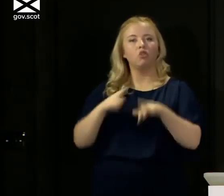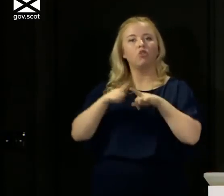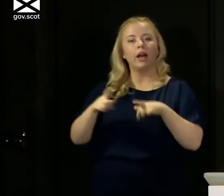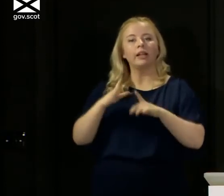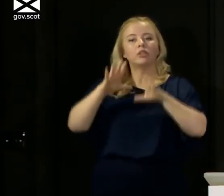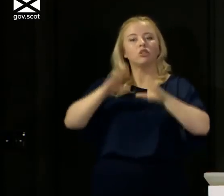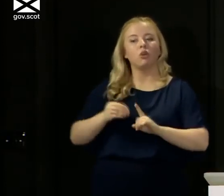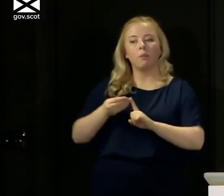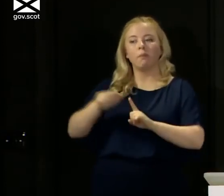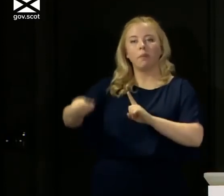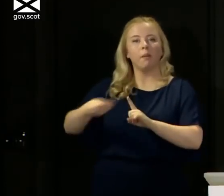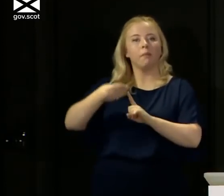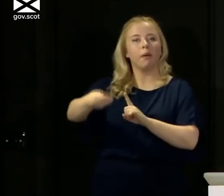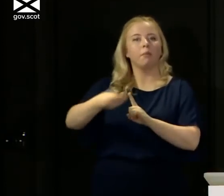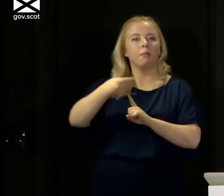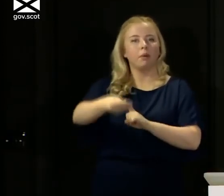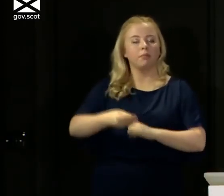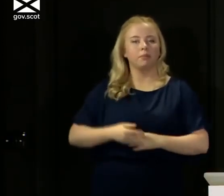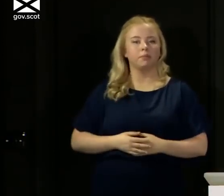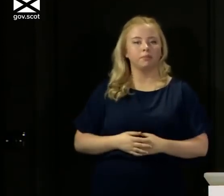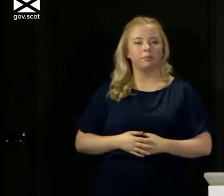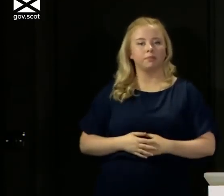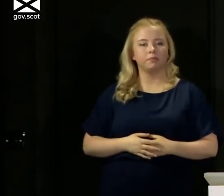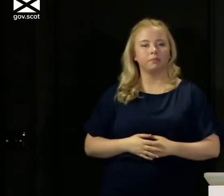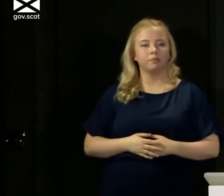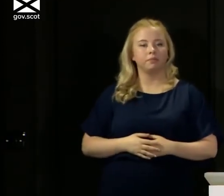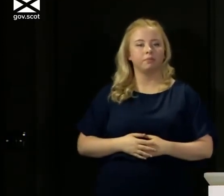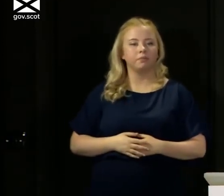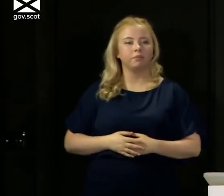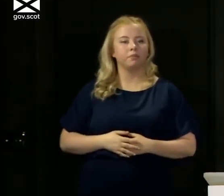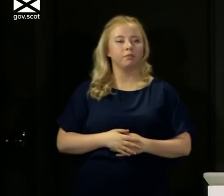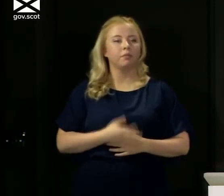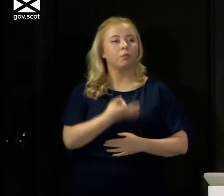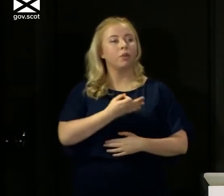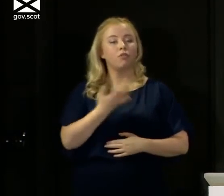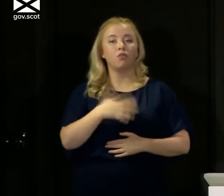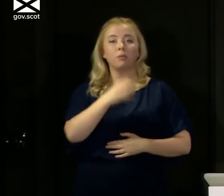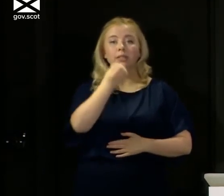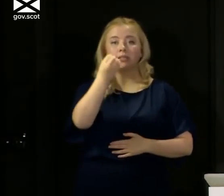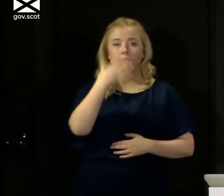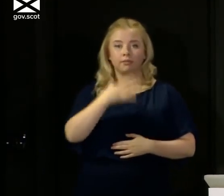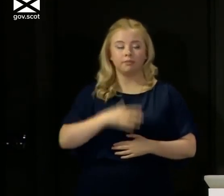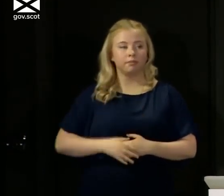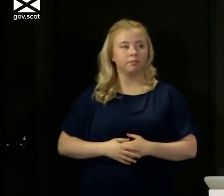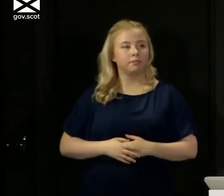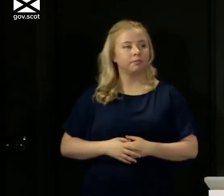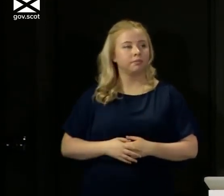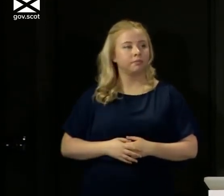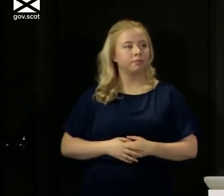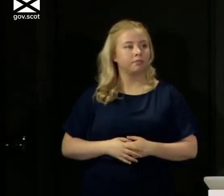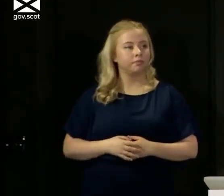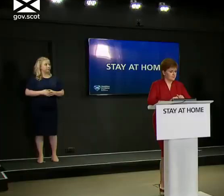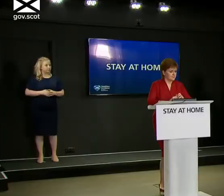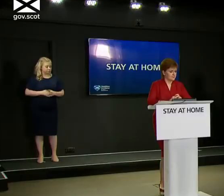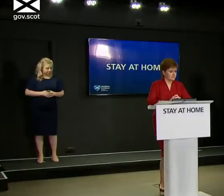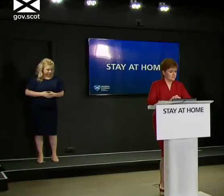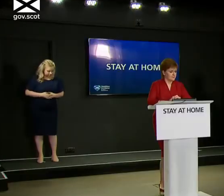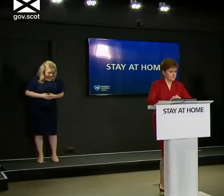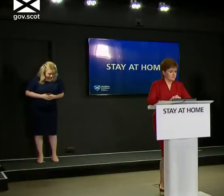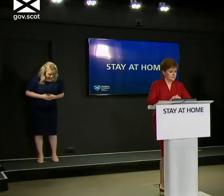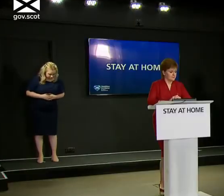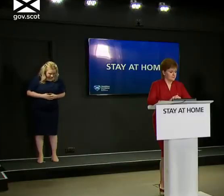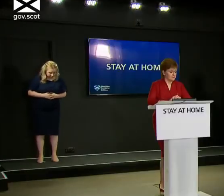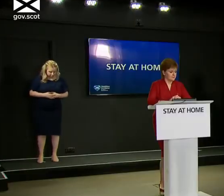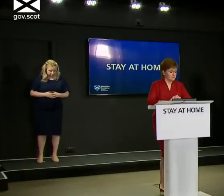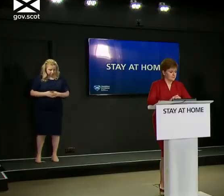break the chains of transmission. Christine Lavelle from The Sun. Thank you, First Minister.